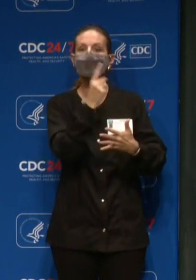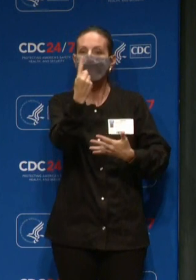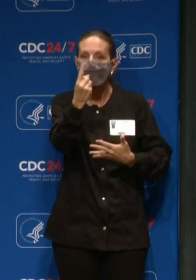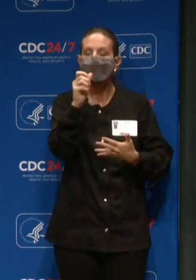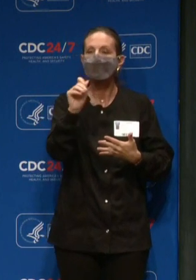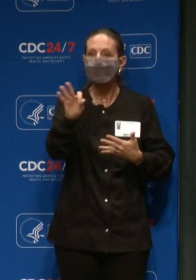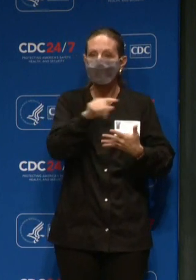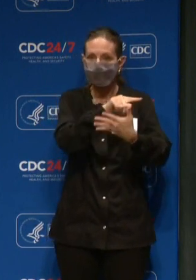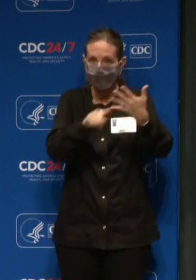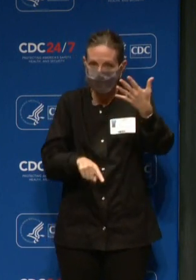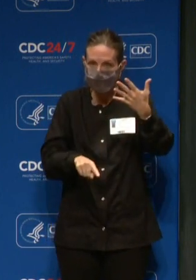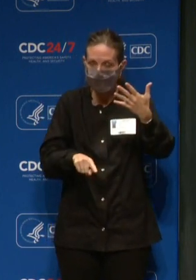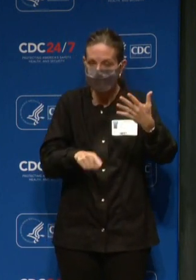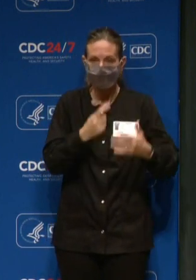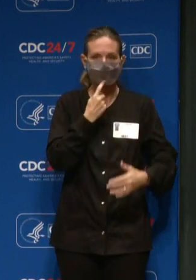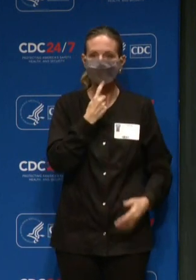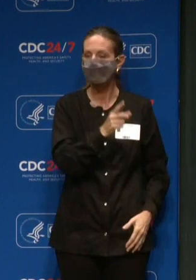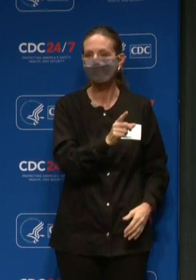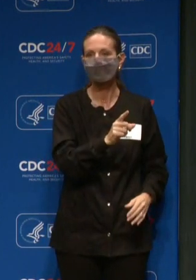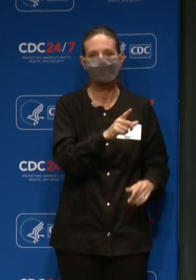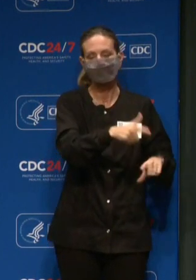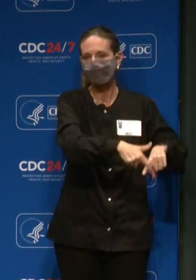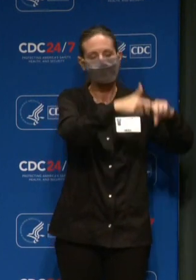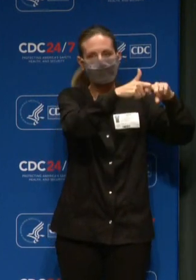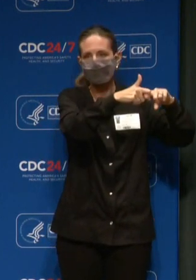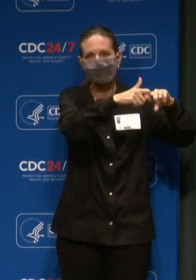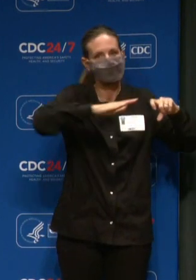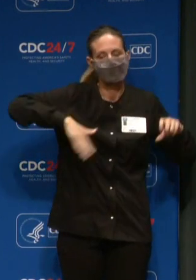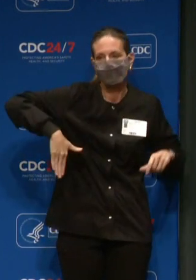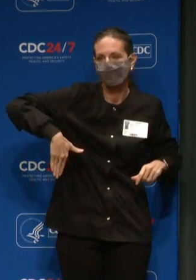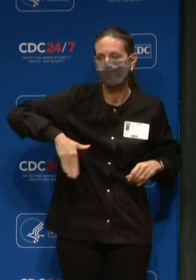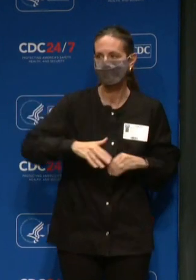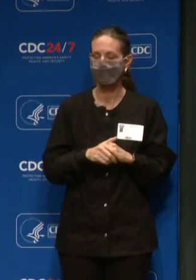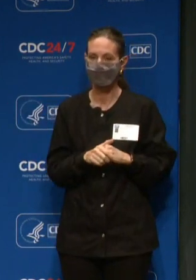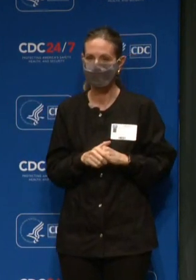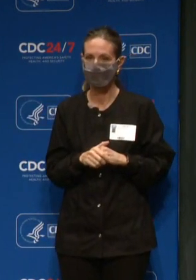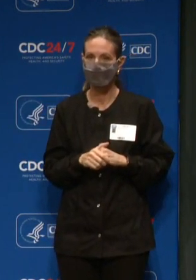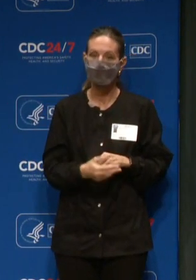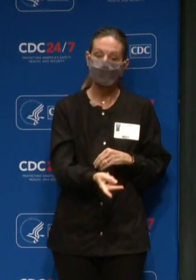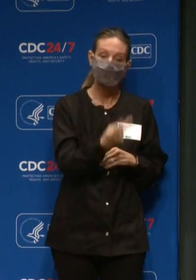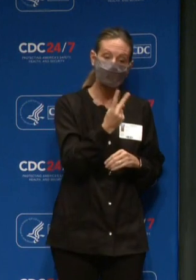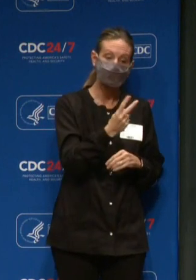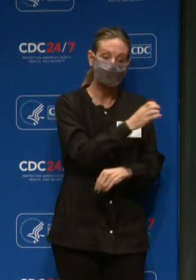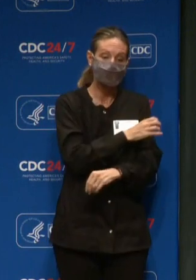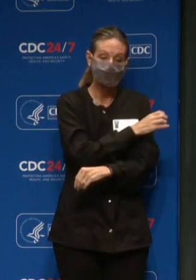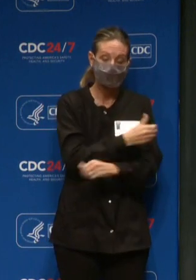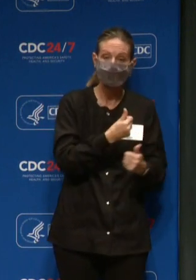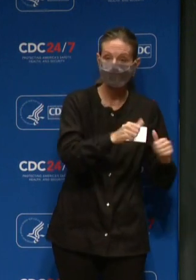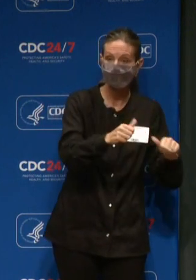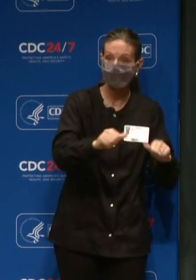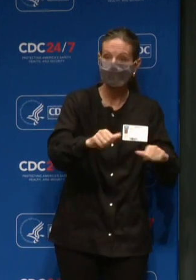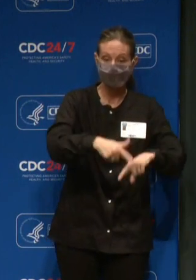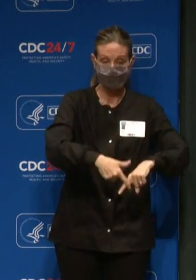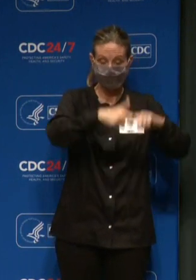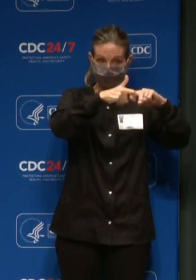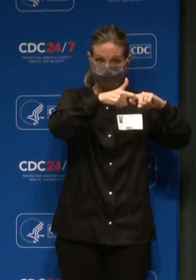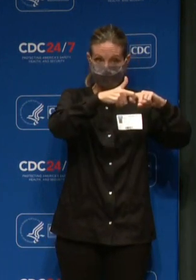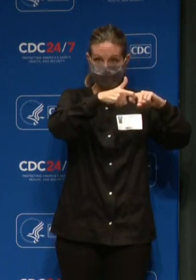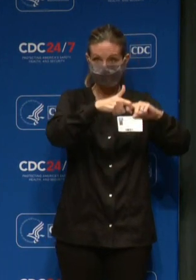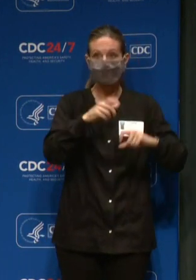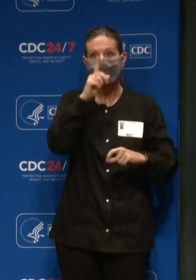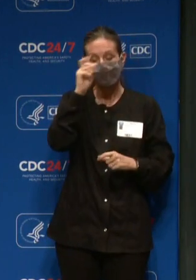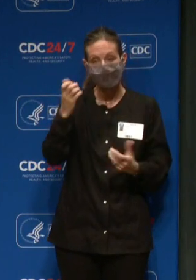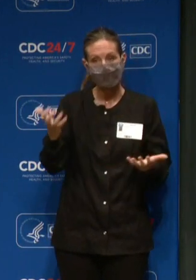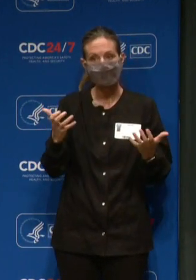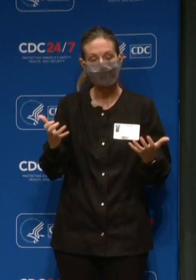So one antibody trial has been put on hold, two vaccine trials put on hold to ensure that FDA and we are putting patient safety